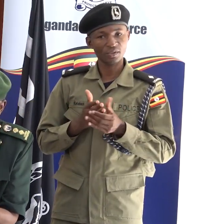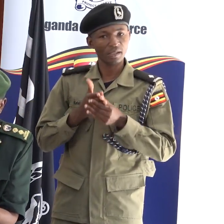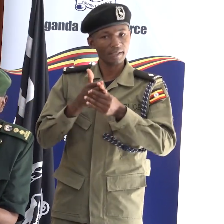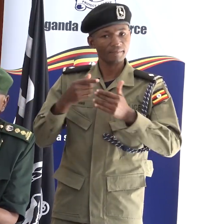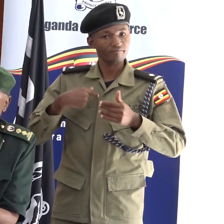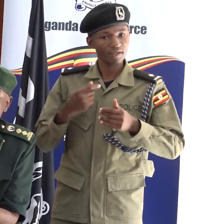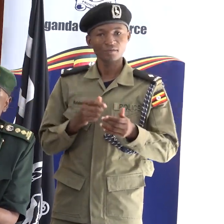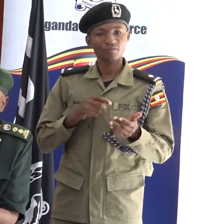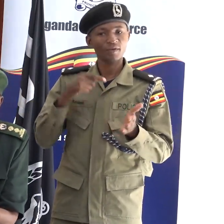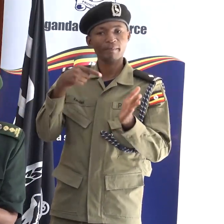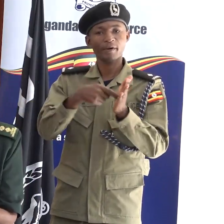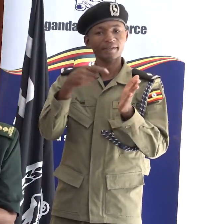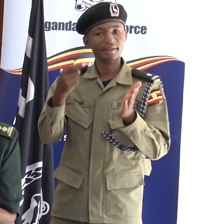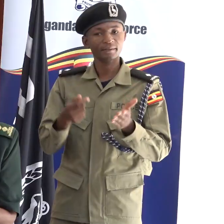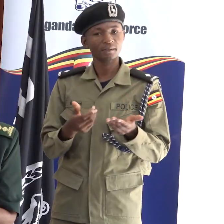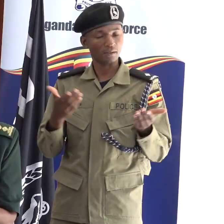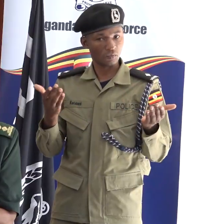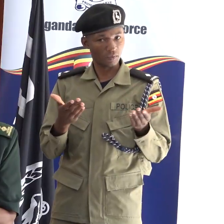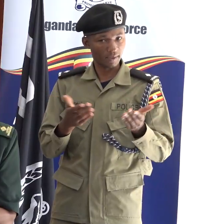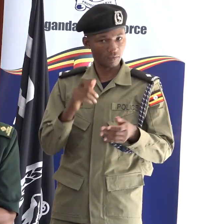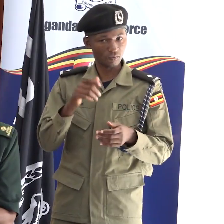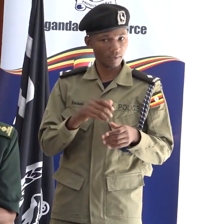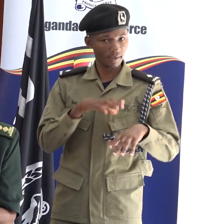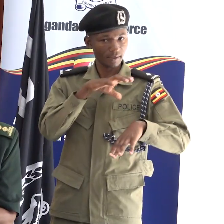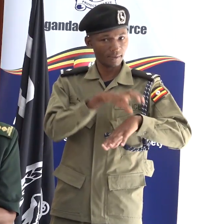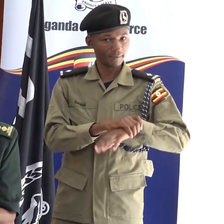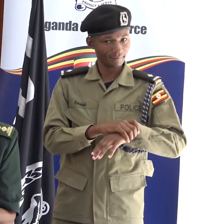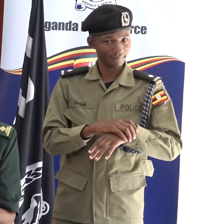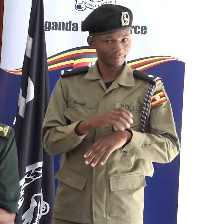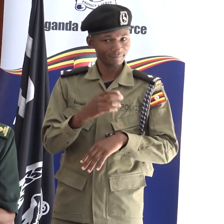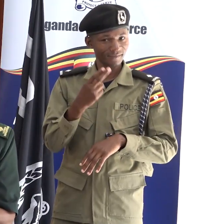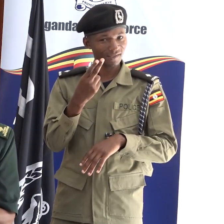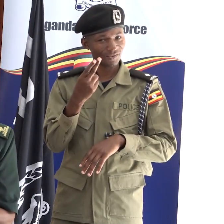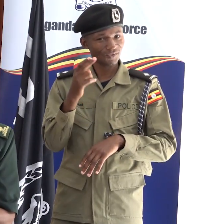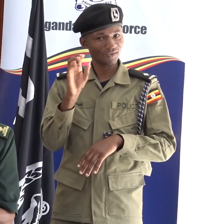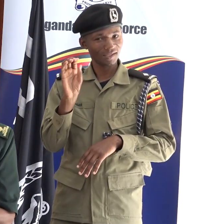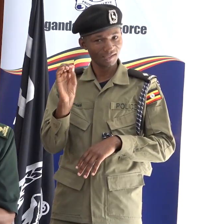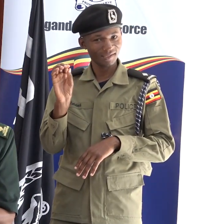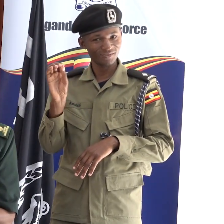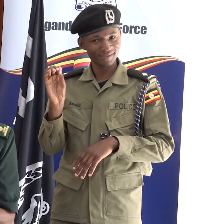whereby we arrested about 200